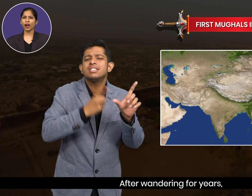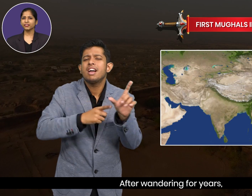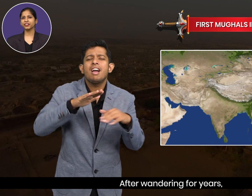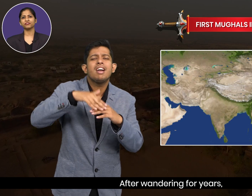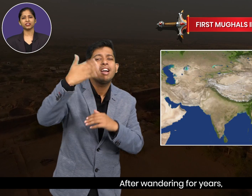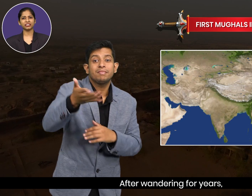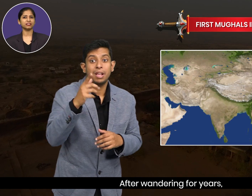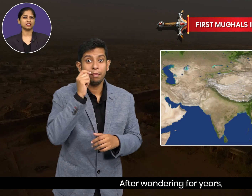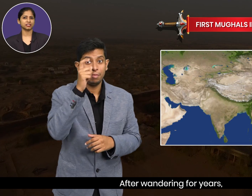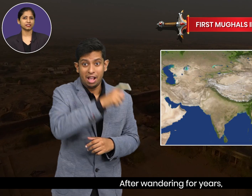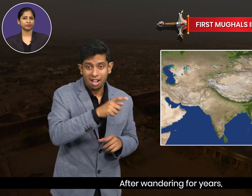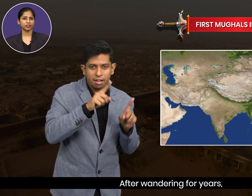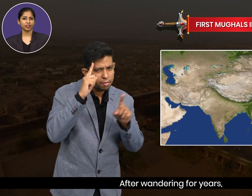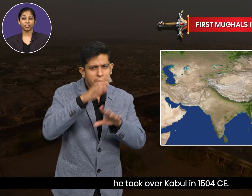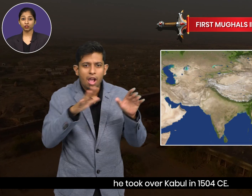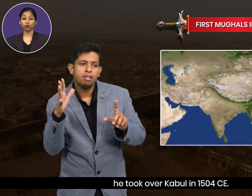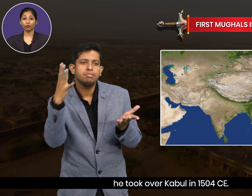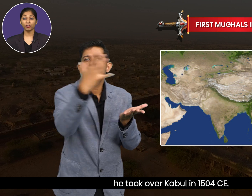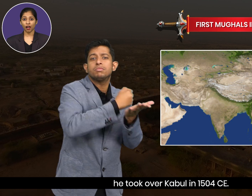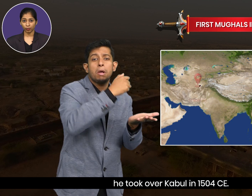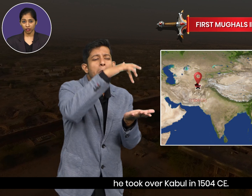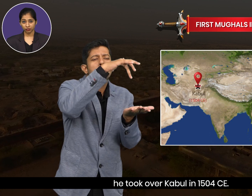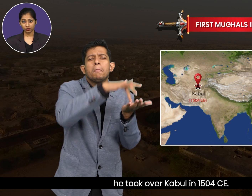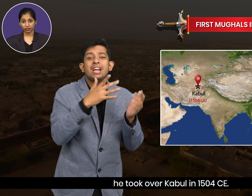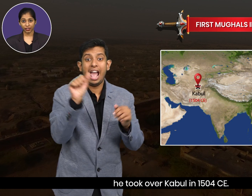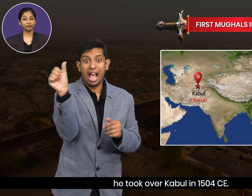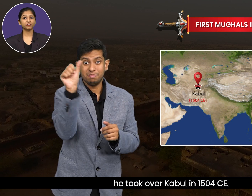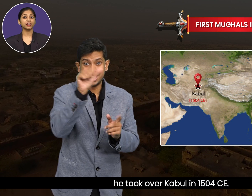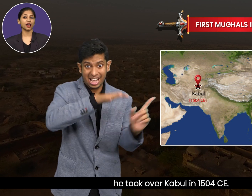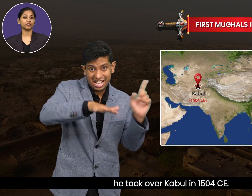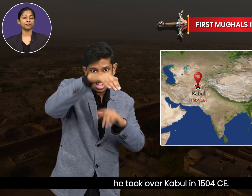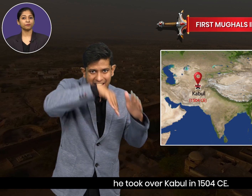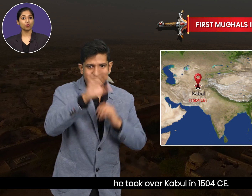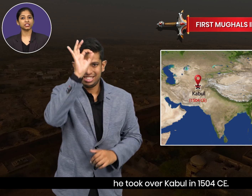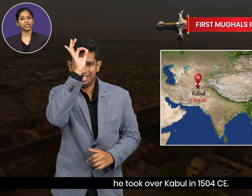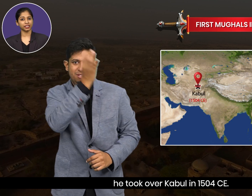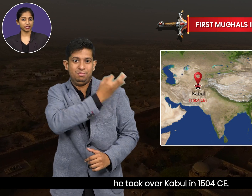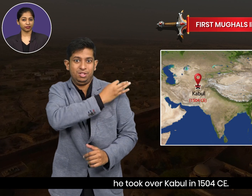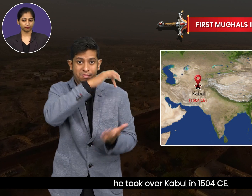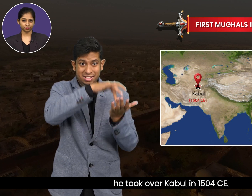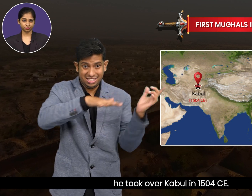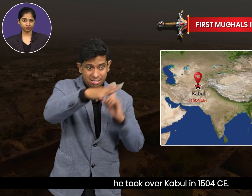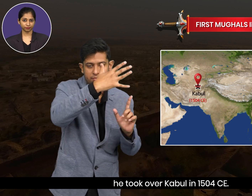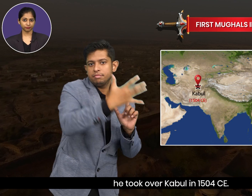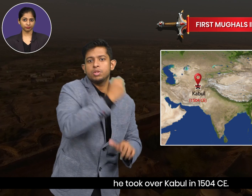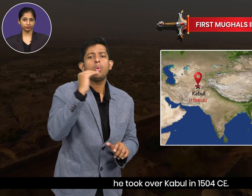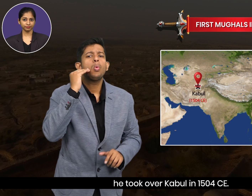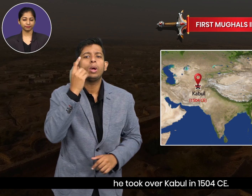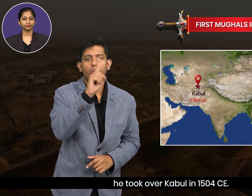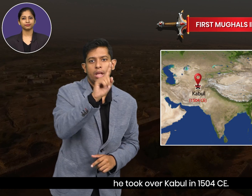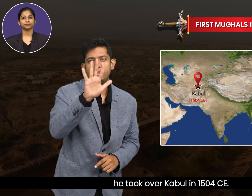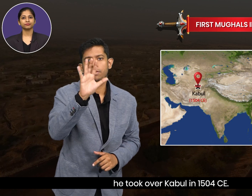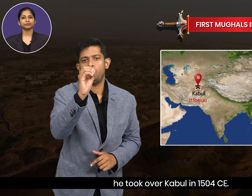After wandering for years, he took over Kabul in 1504 CE.